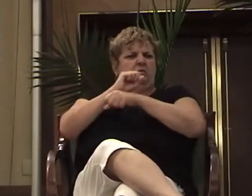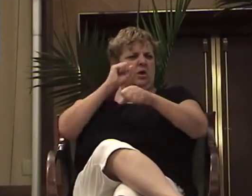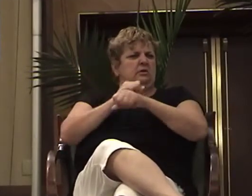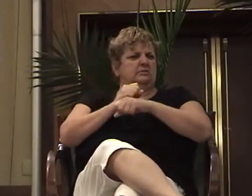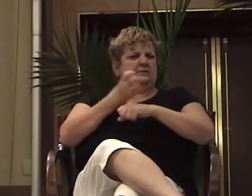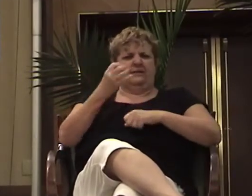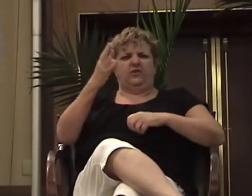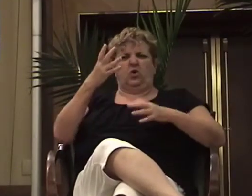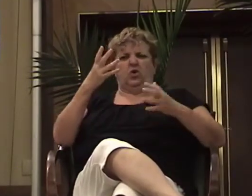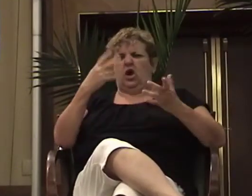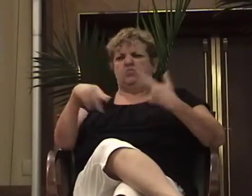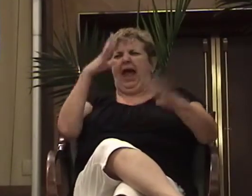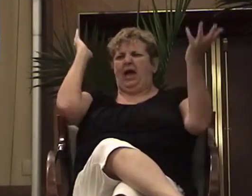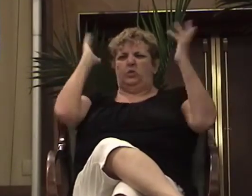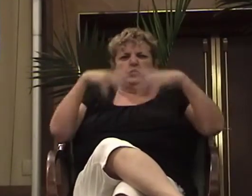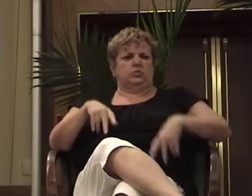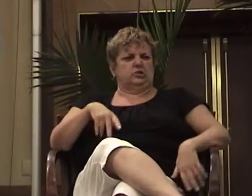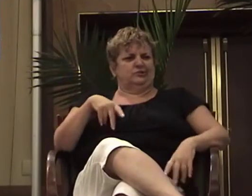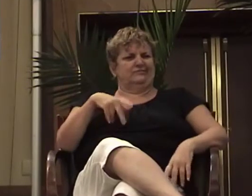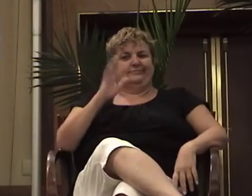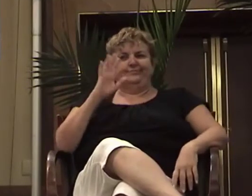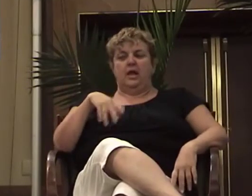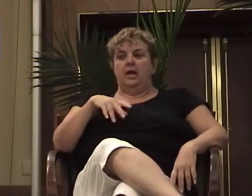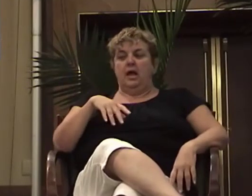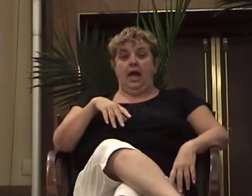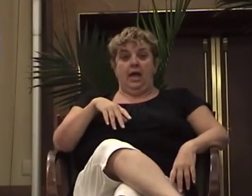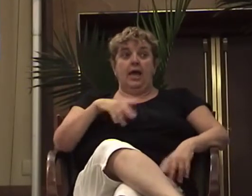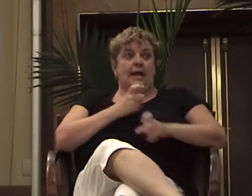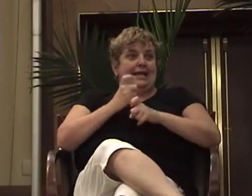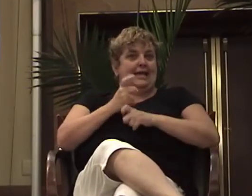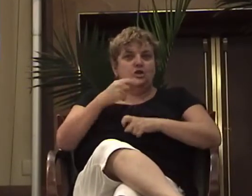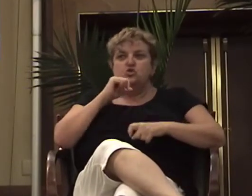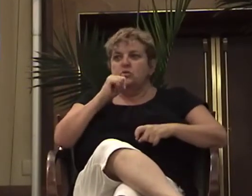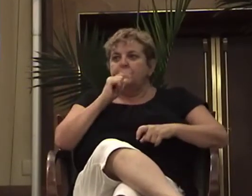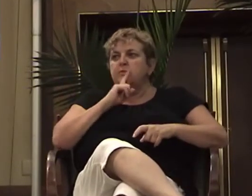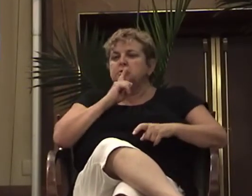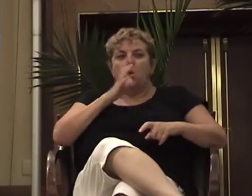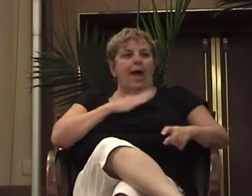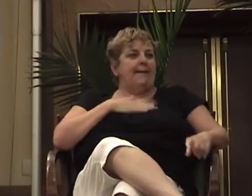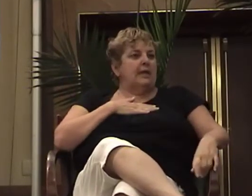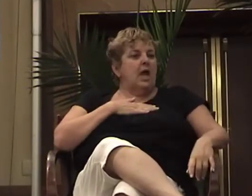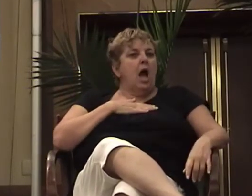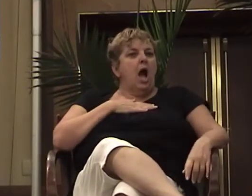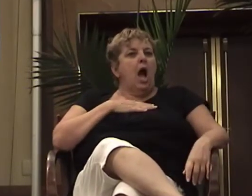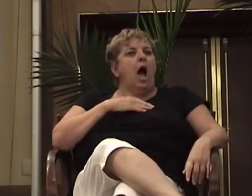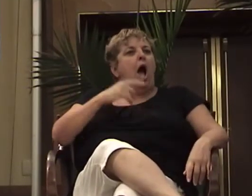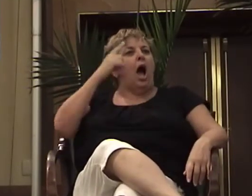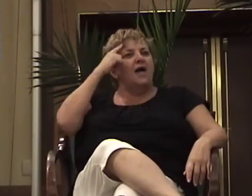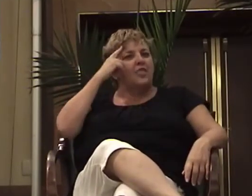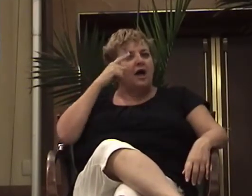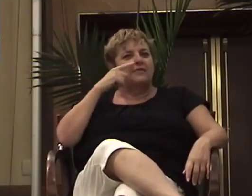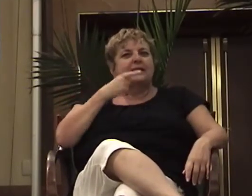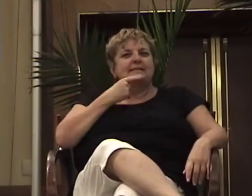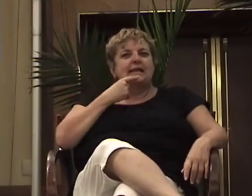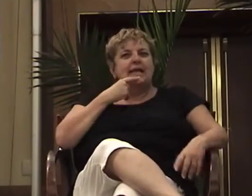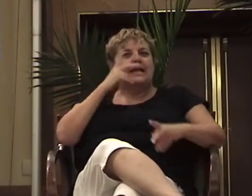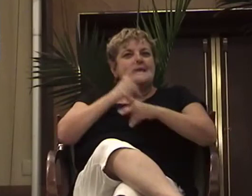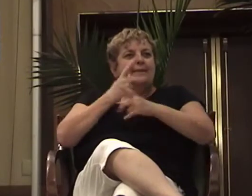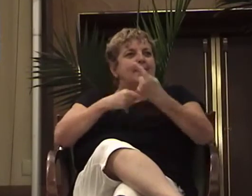around. And I kid you not, they were so happy, I thought they were saying, keep coming back. It squirts